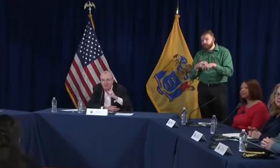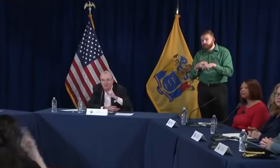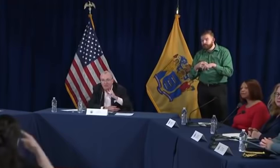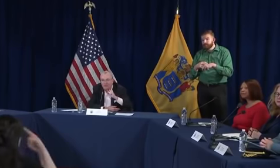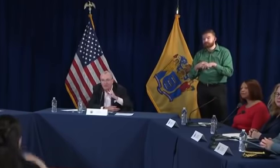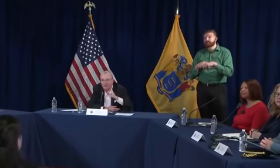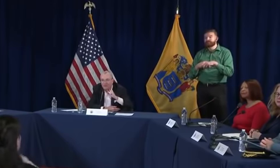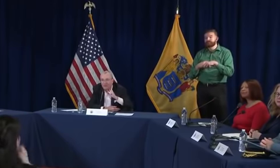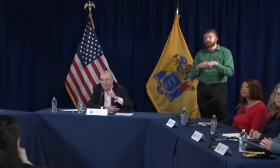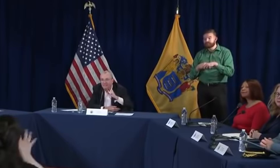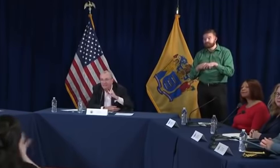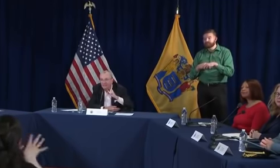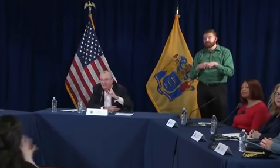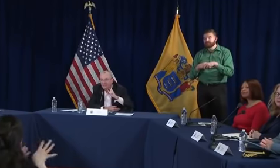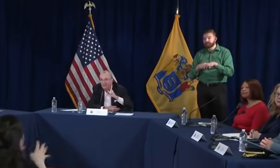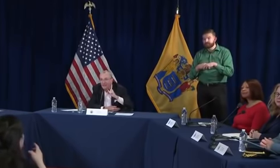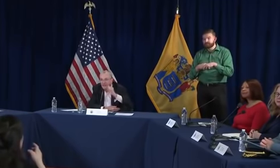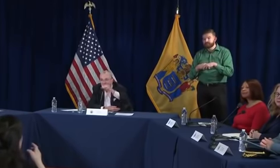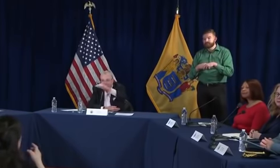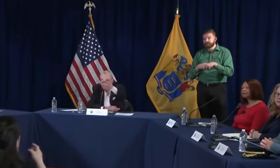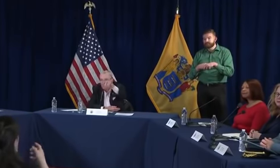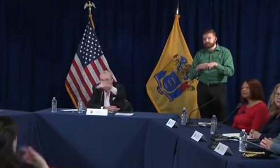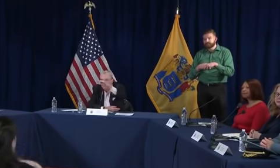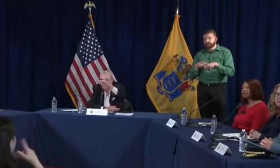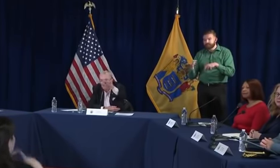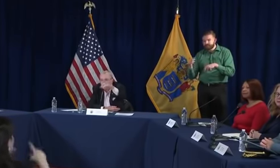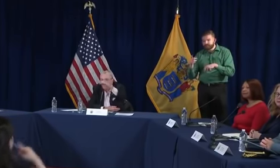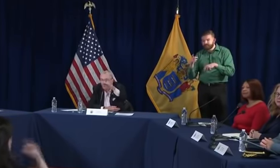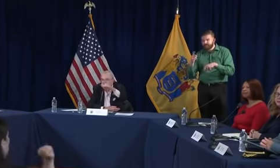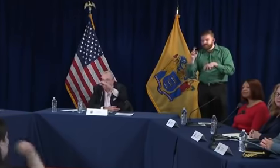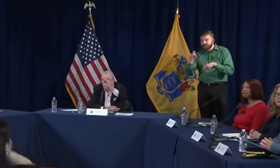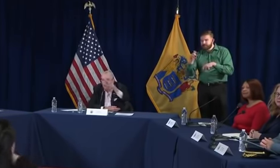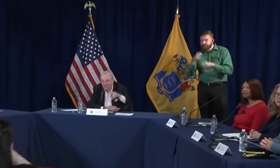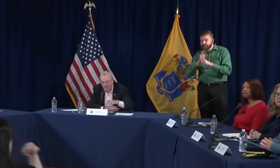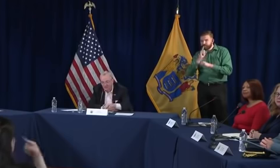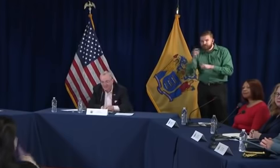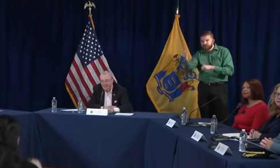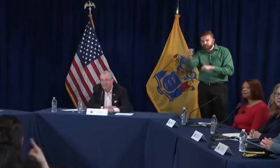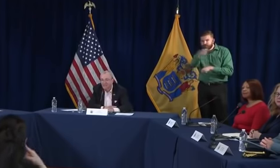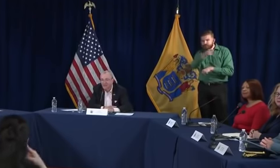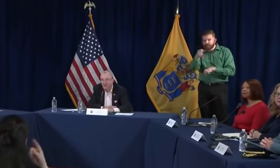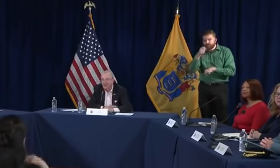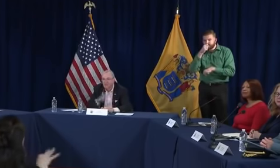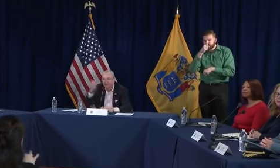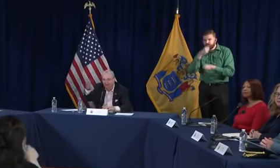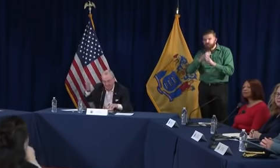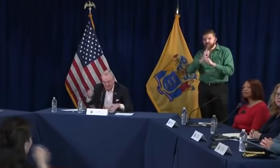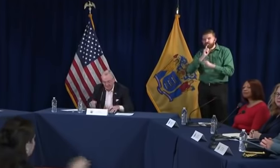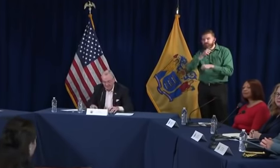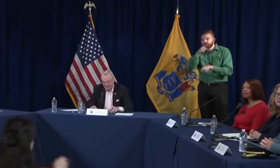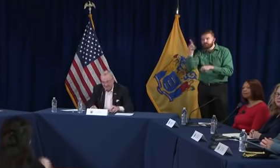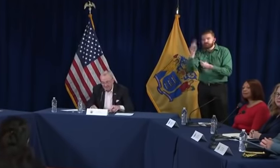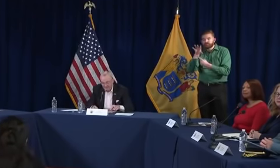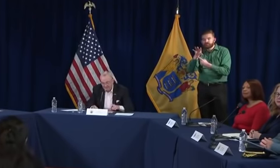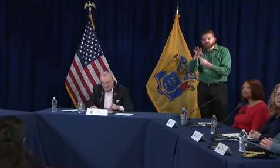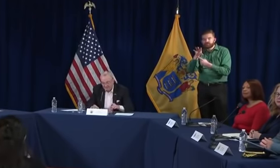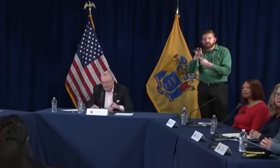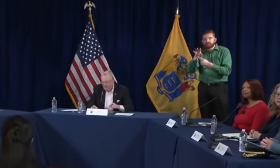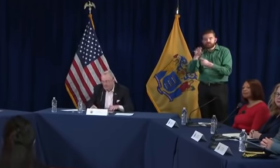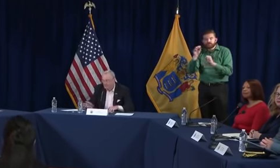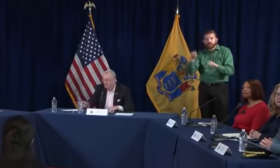for our streaming services. It doesn't do anything for amplification in this room. Forgive me for not saying that already. Please.